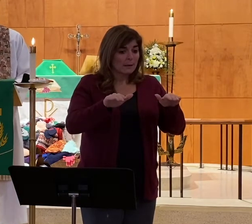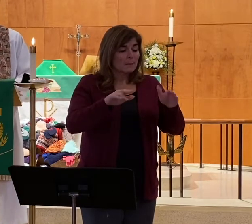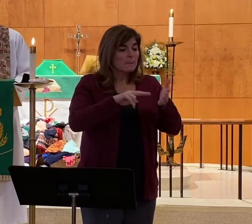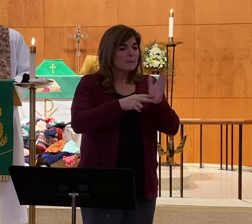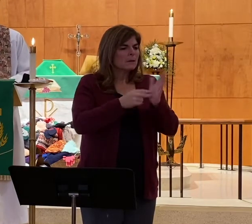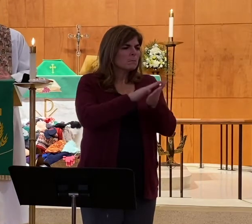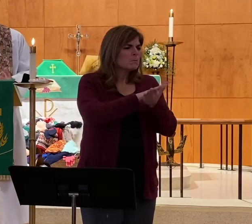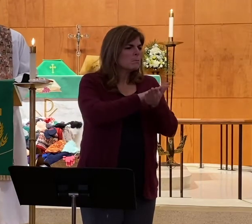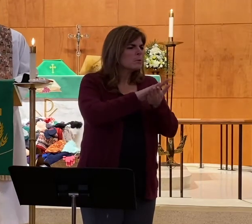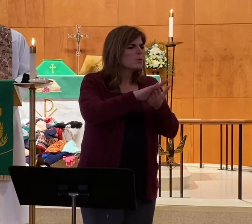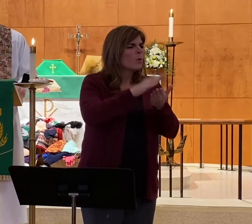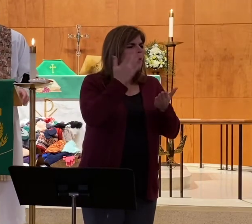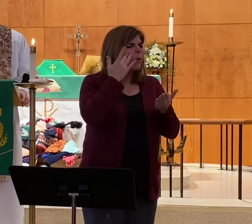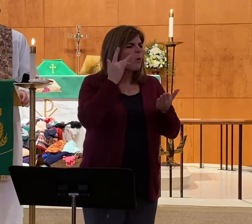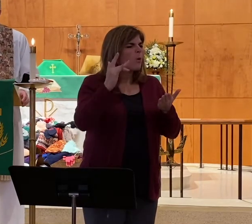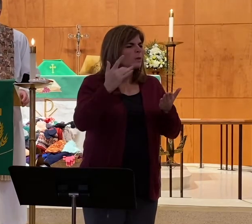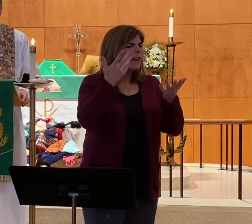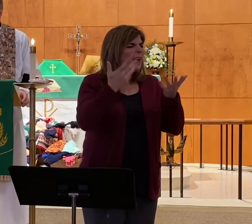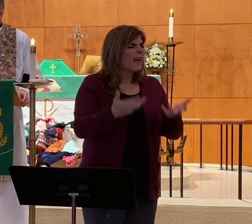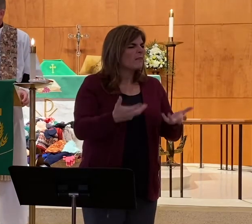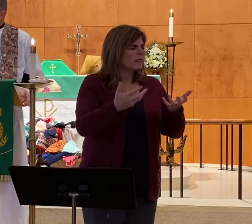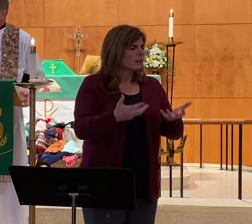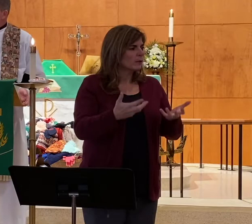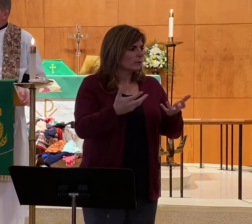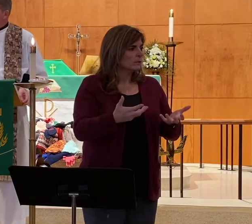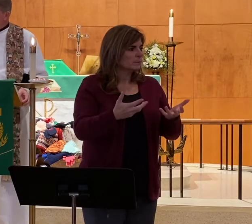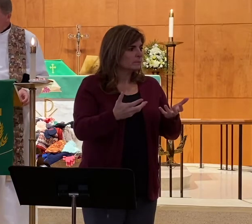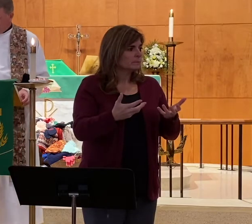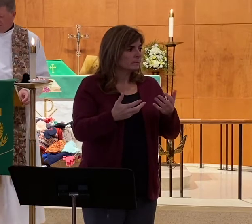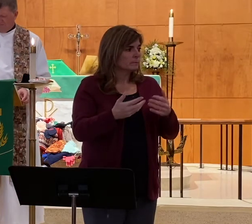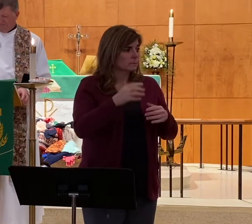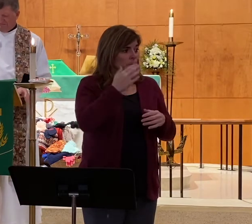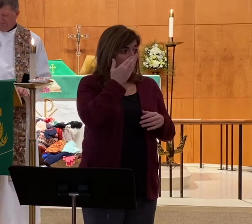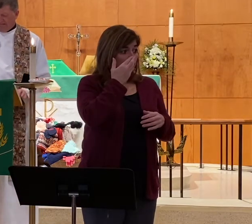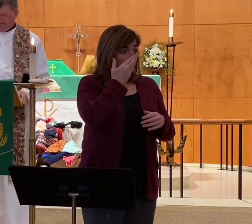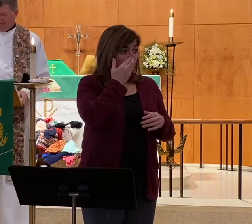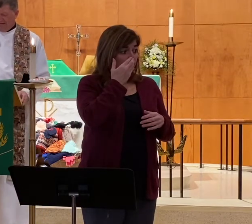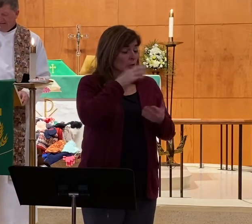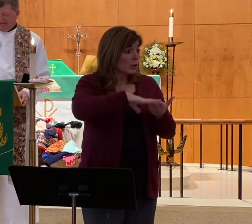gold crown would weigh more than the one mixed with silver.